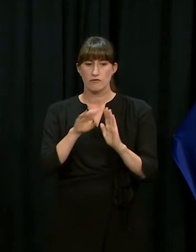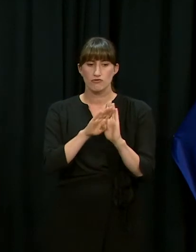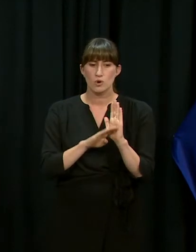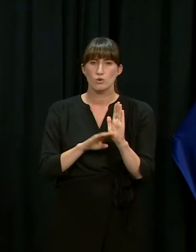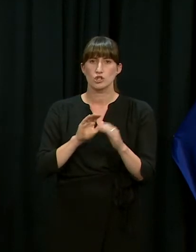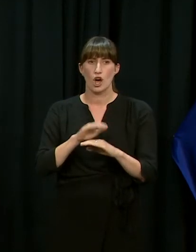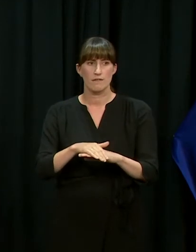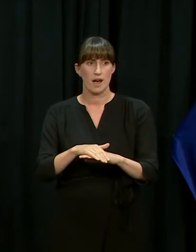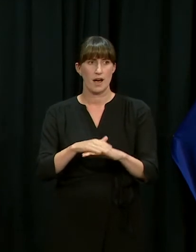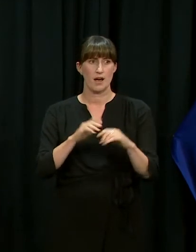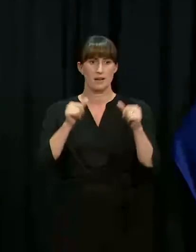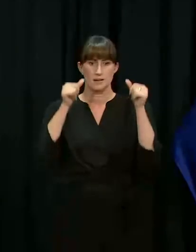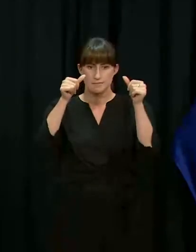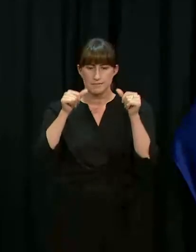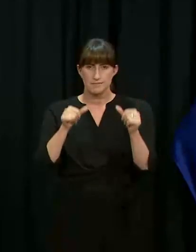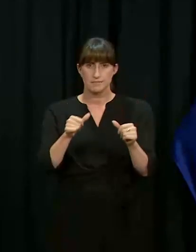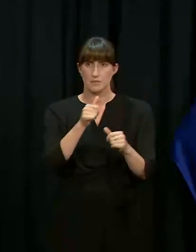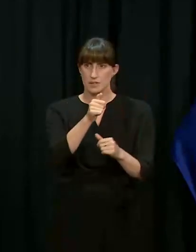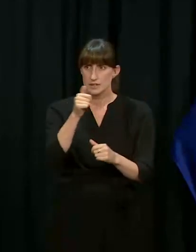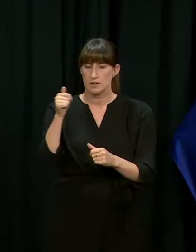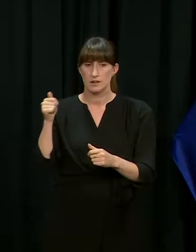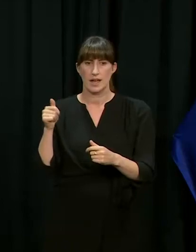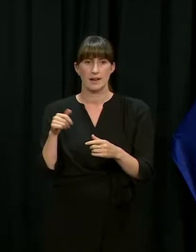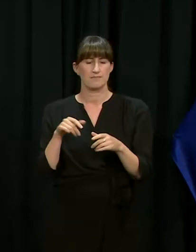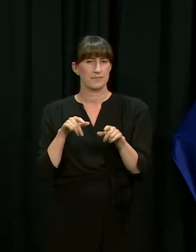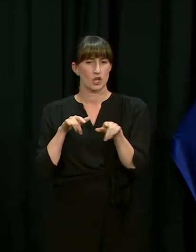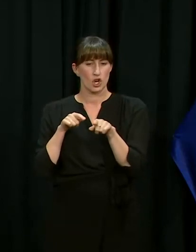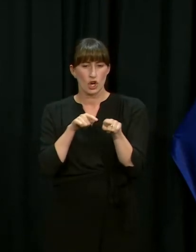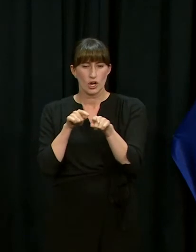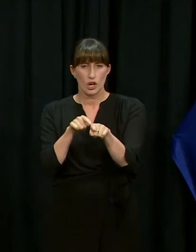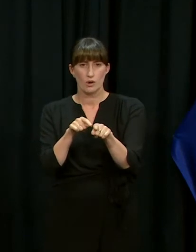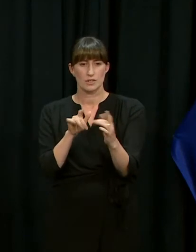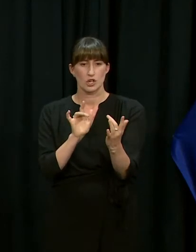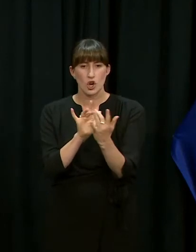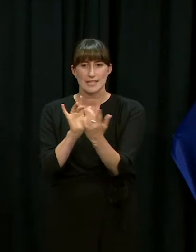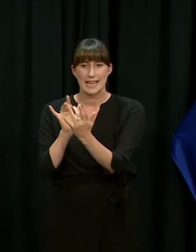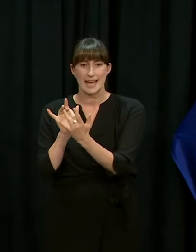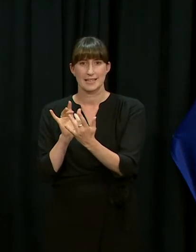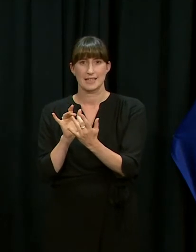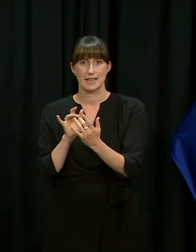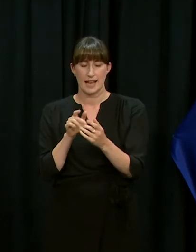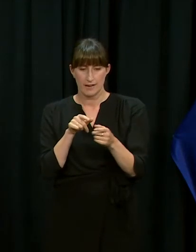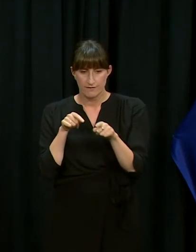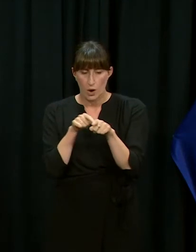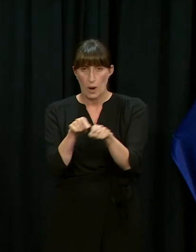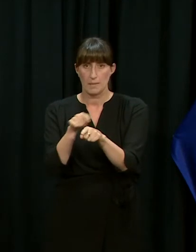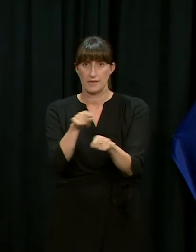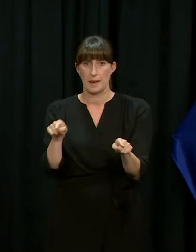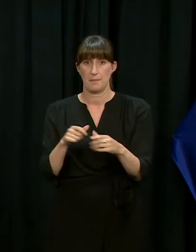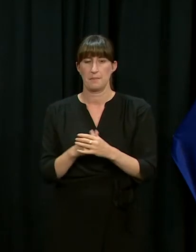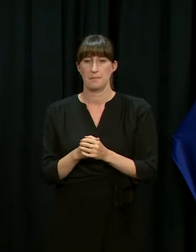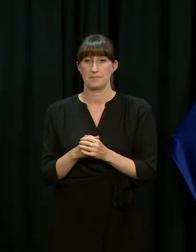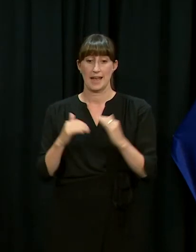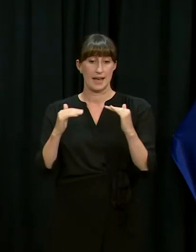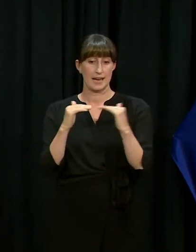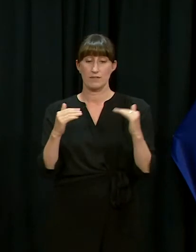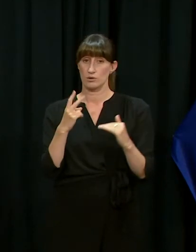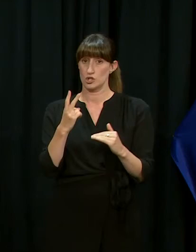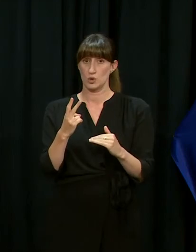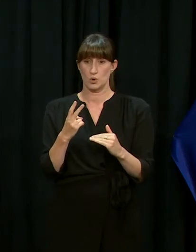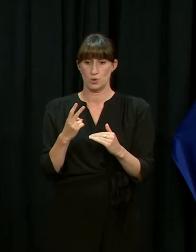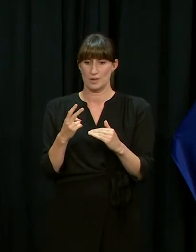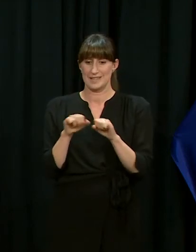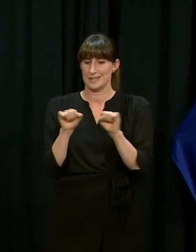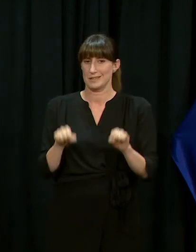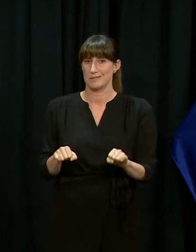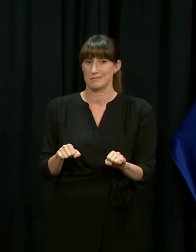casual contacts or close contacts in the community in an environment where people are not staying put full-time. Level 2 is built for that. It is